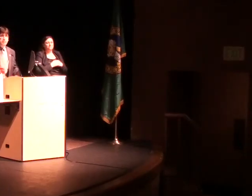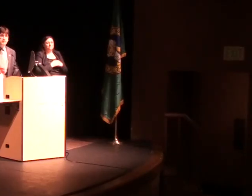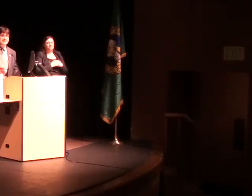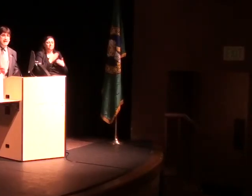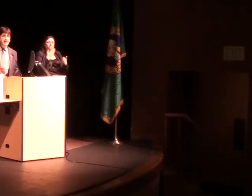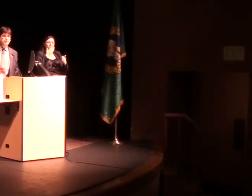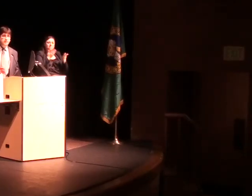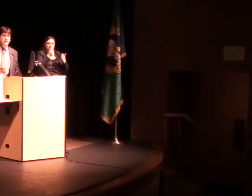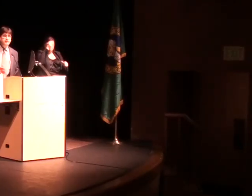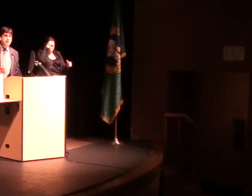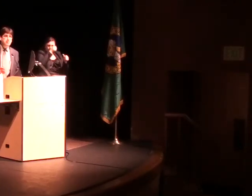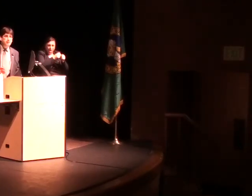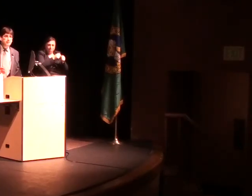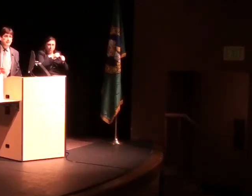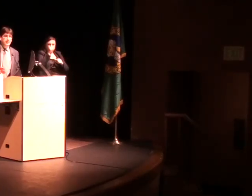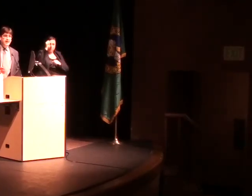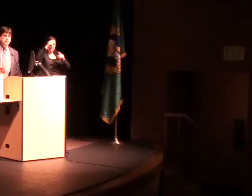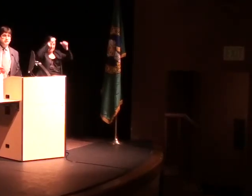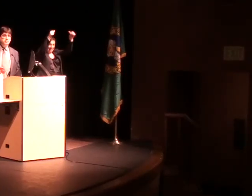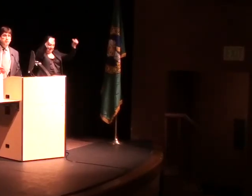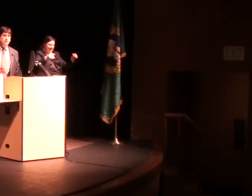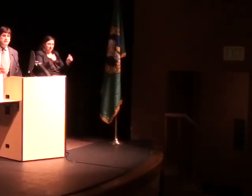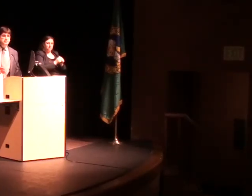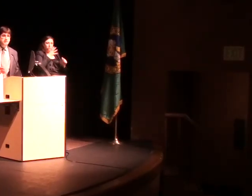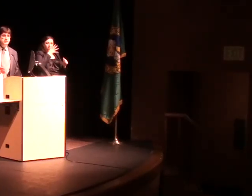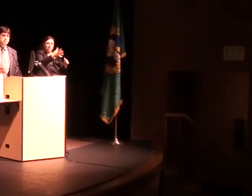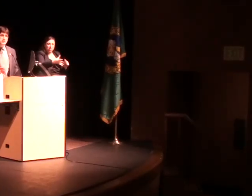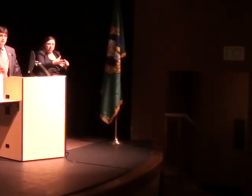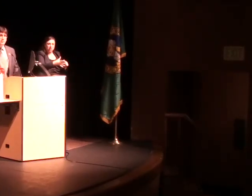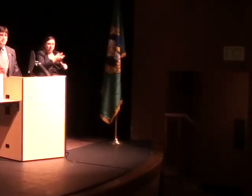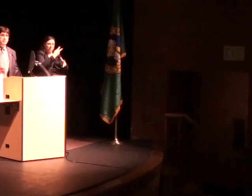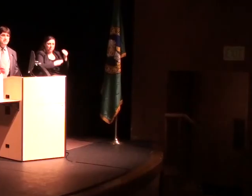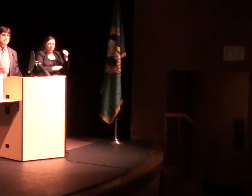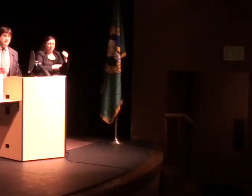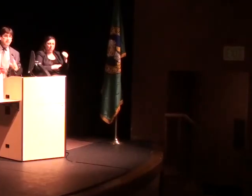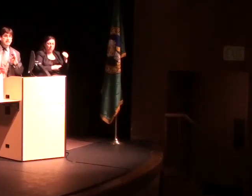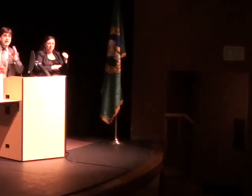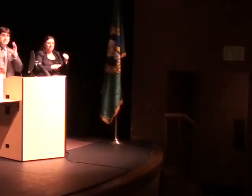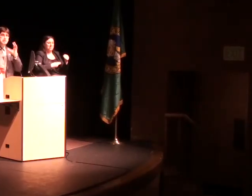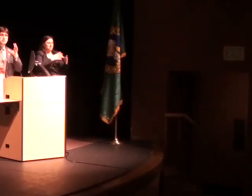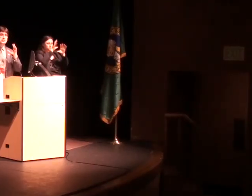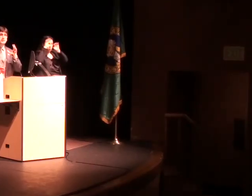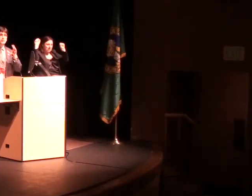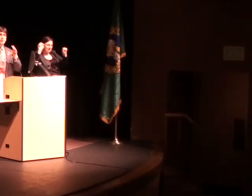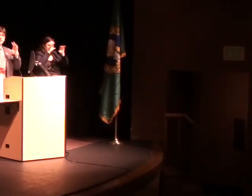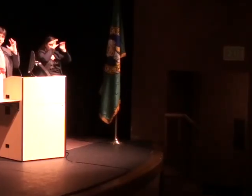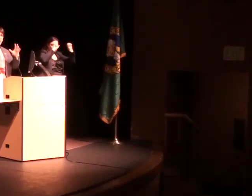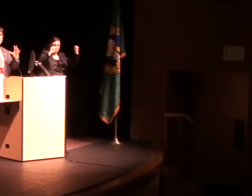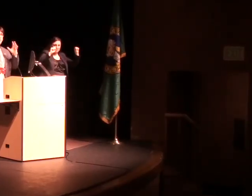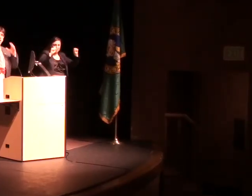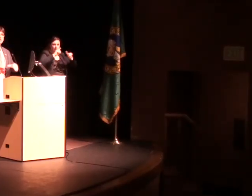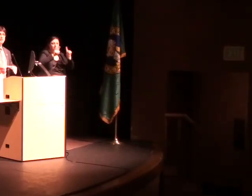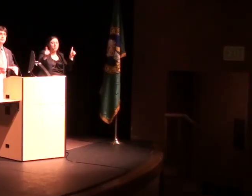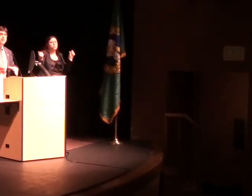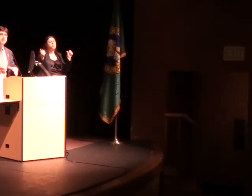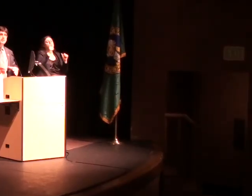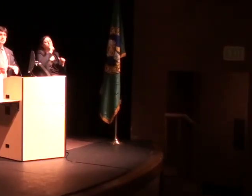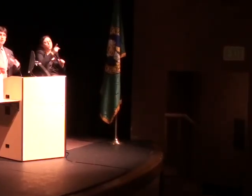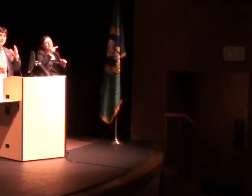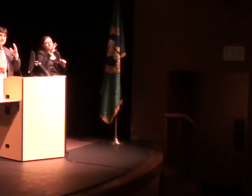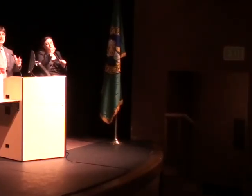probably you remember the slide with the grandma, and you see both speeches, President Obama and President, but the real news was the 5-hour in